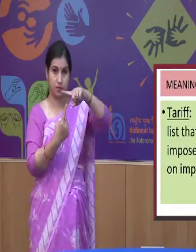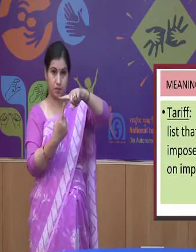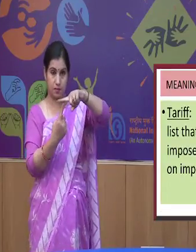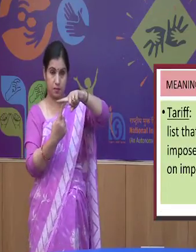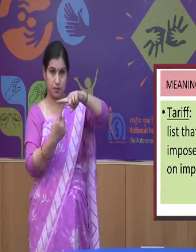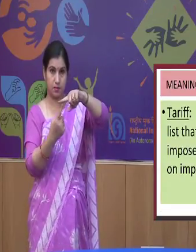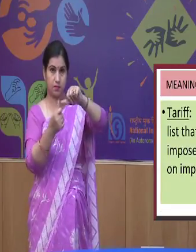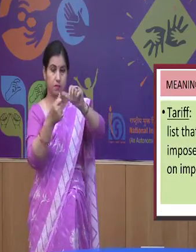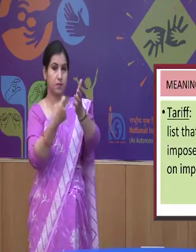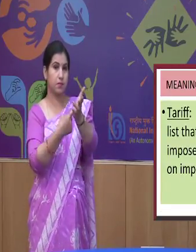tariff.